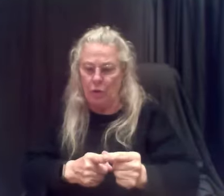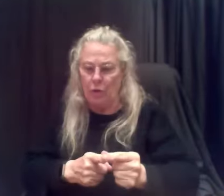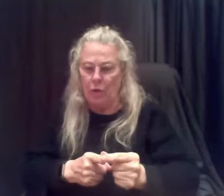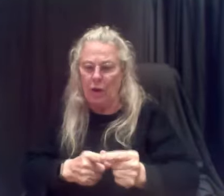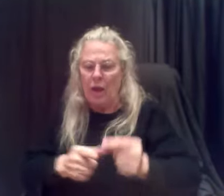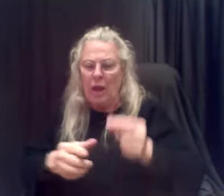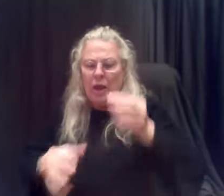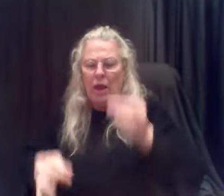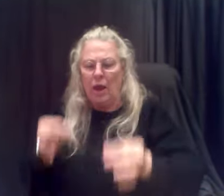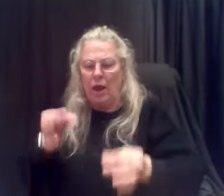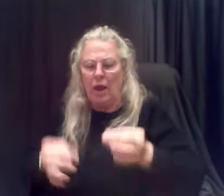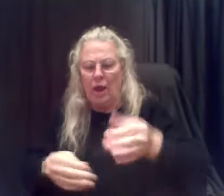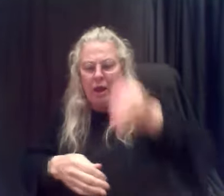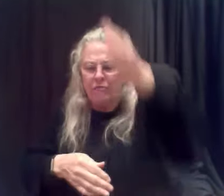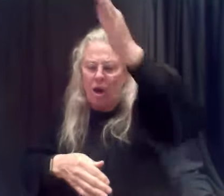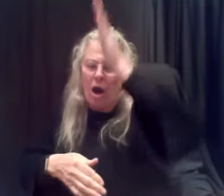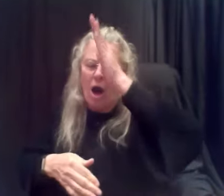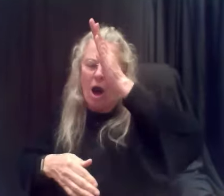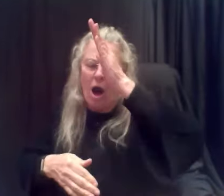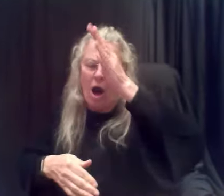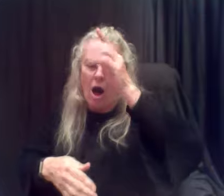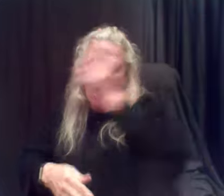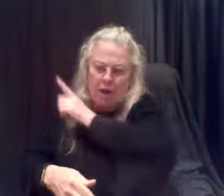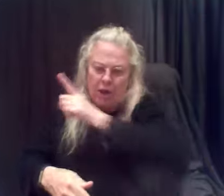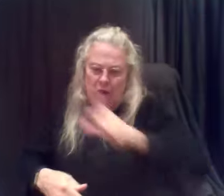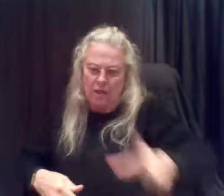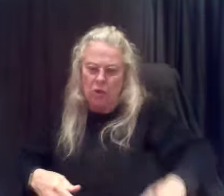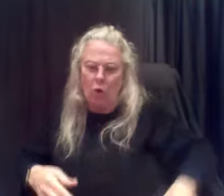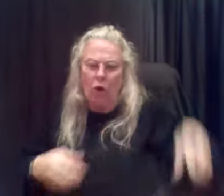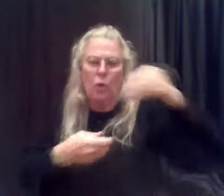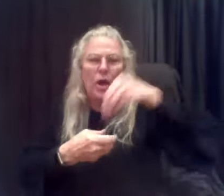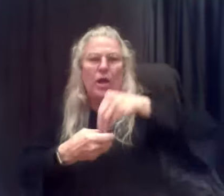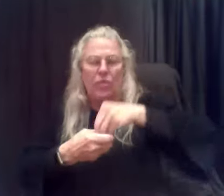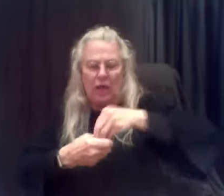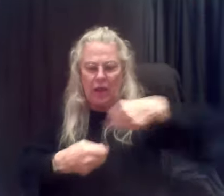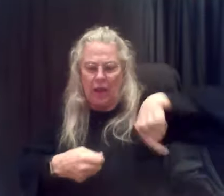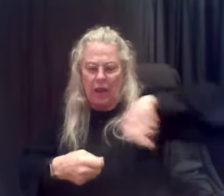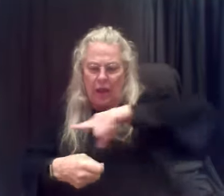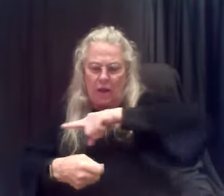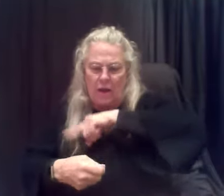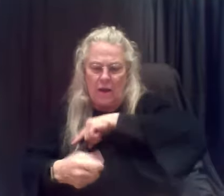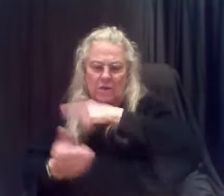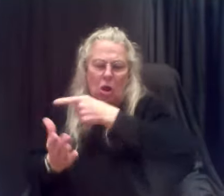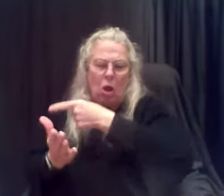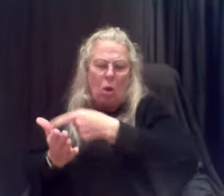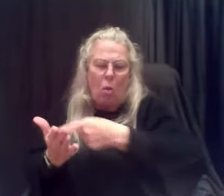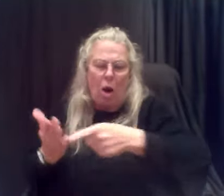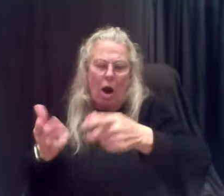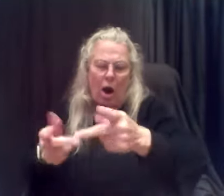word. If God is Lord within us,